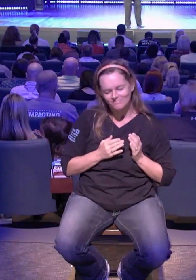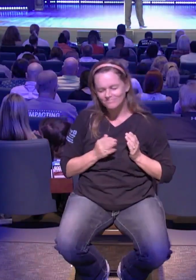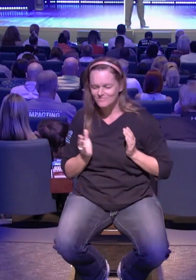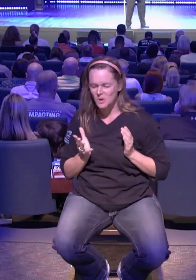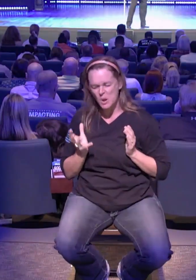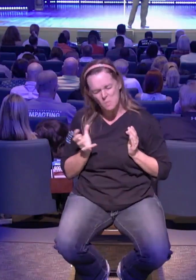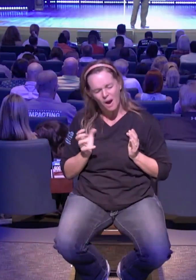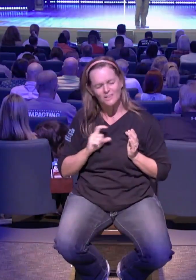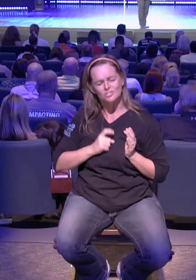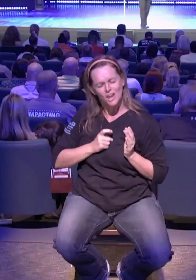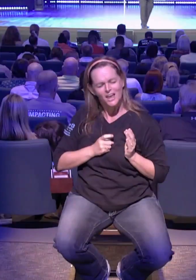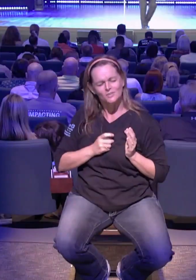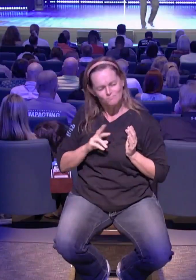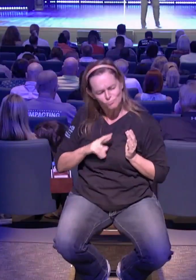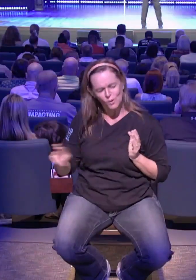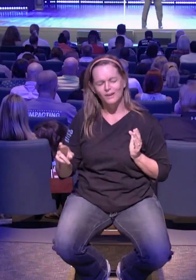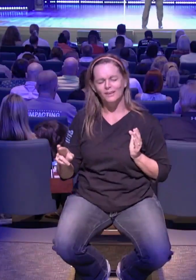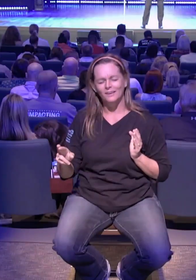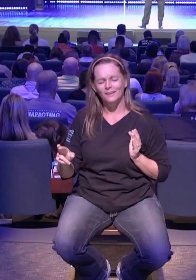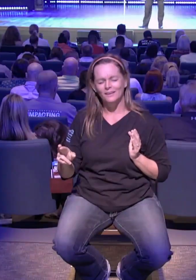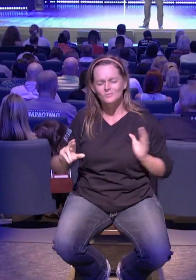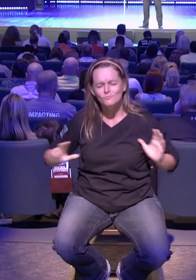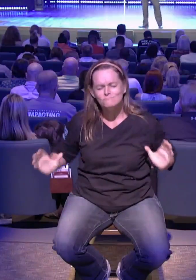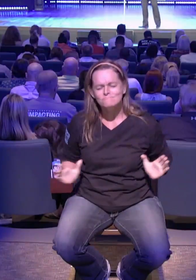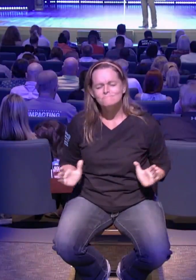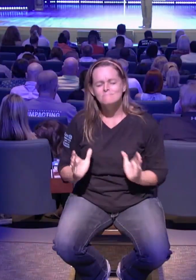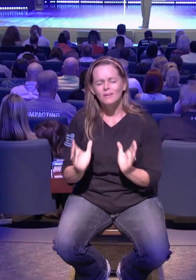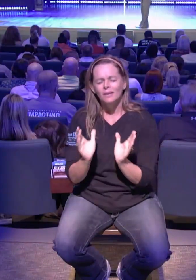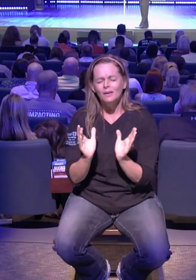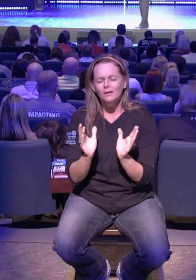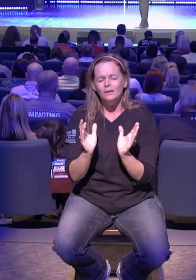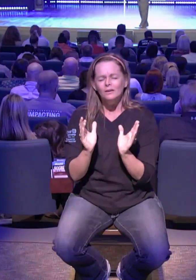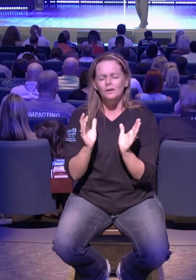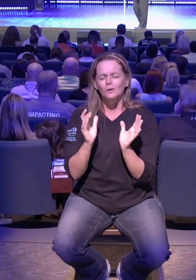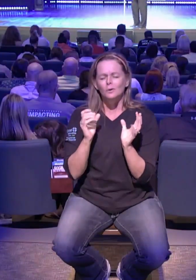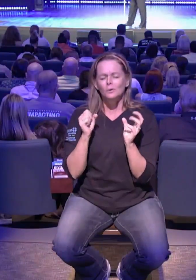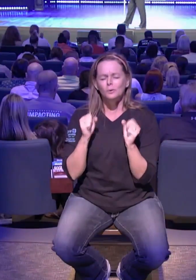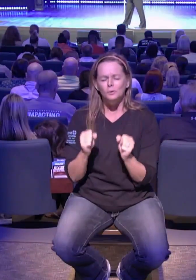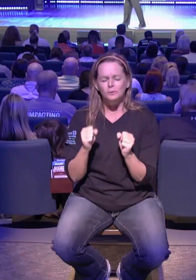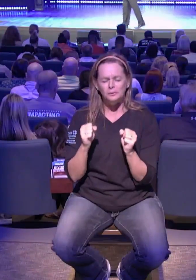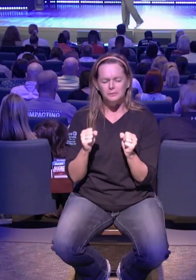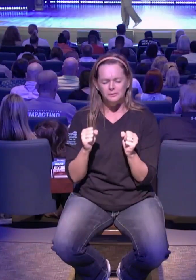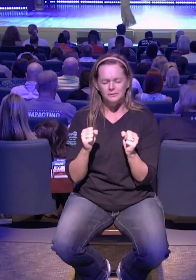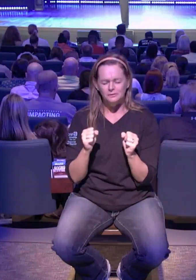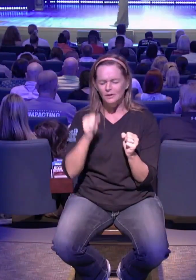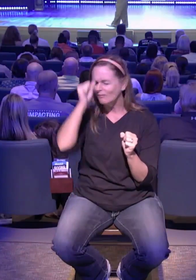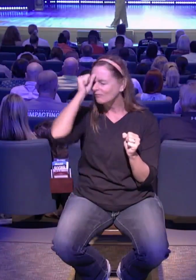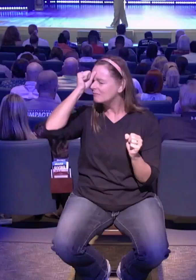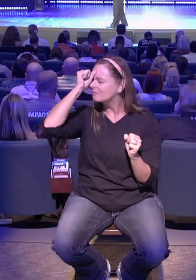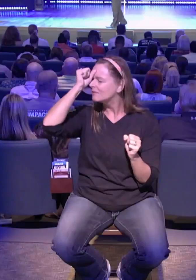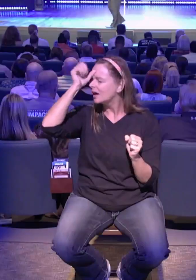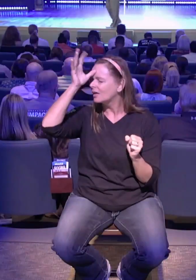kindness and your words of life and encouragement flow through us. Father, I pray that